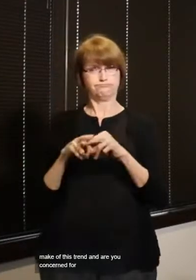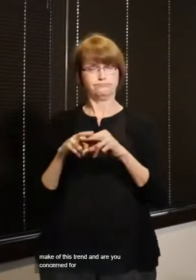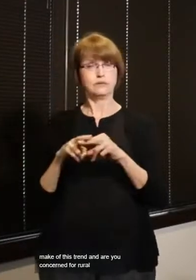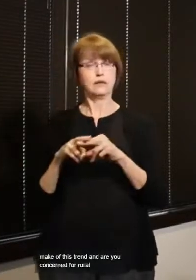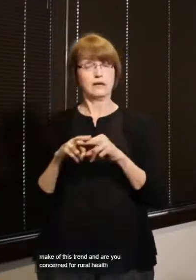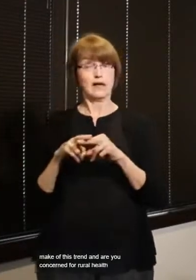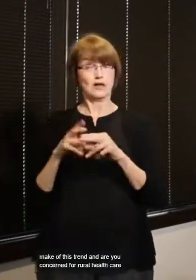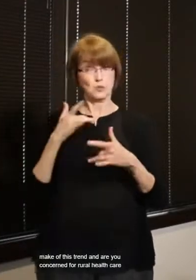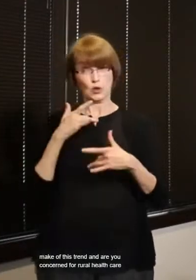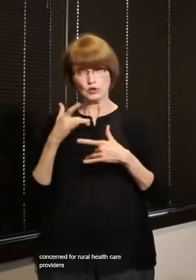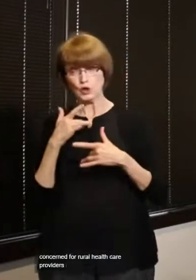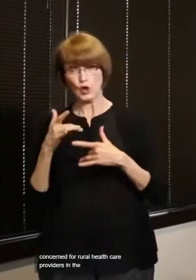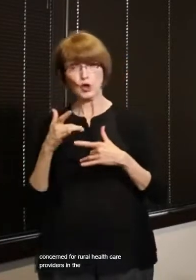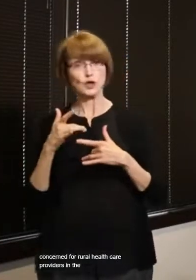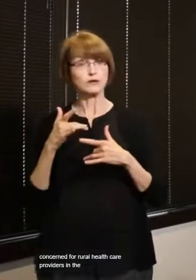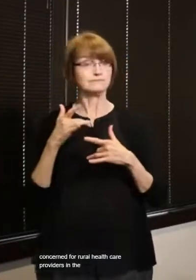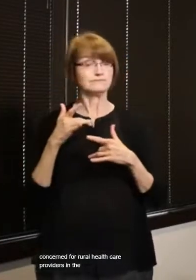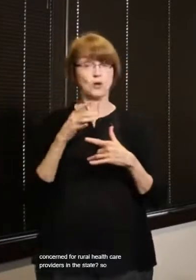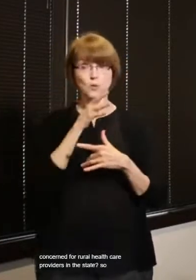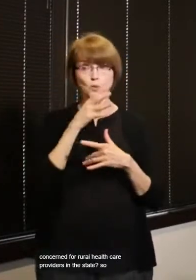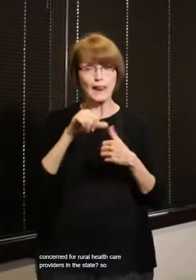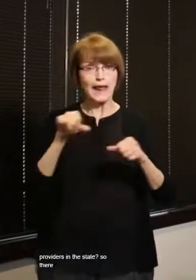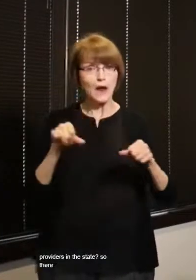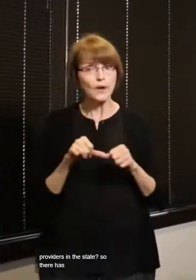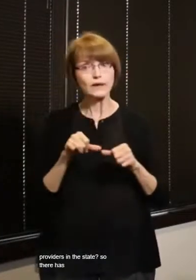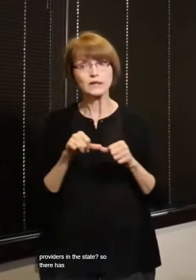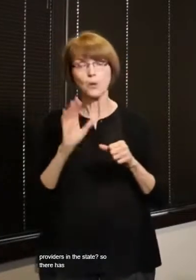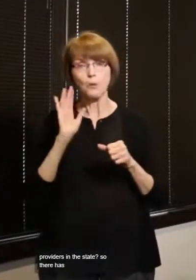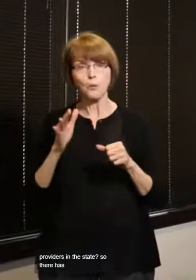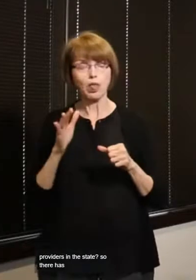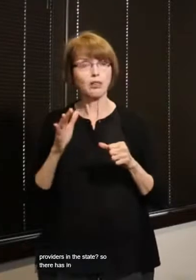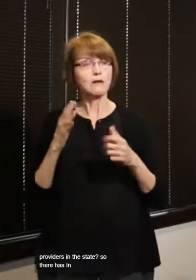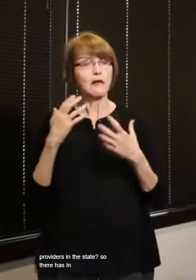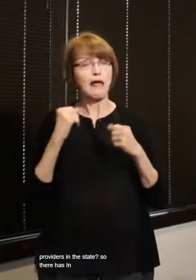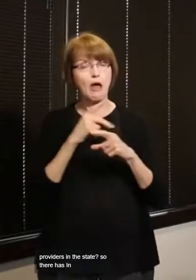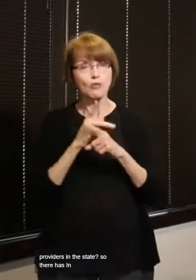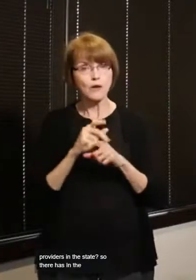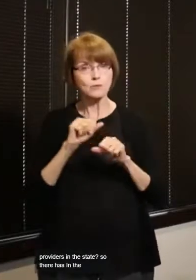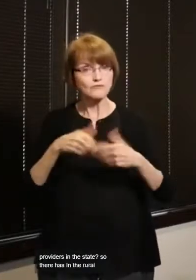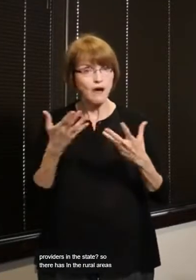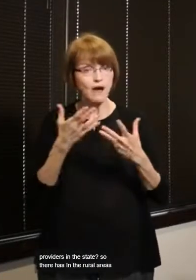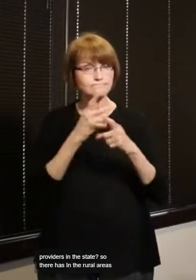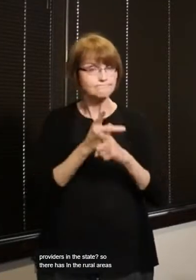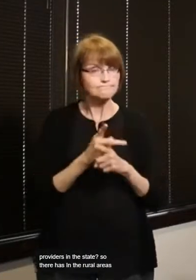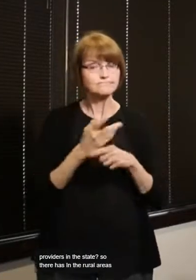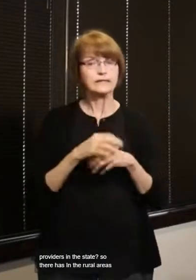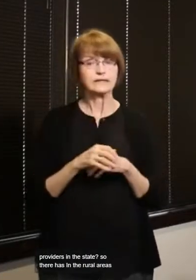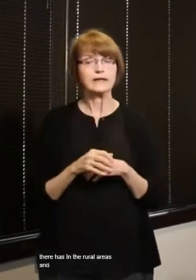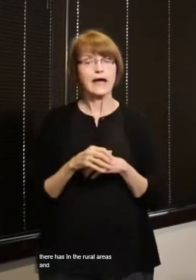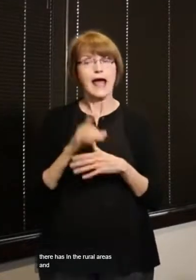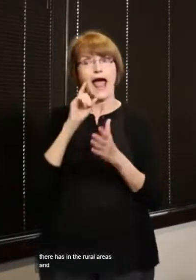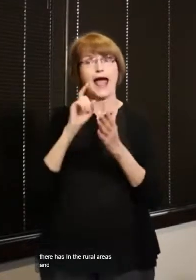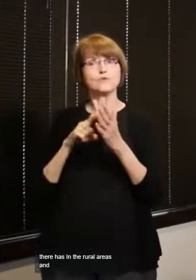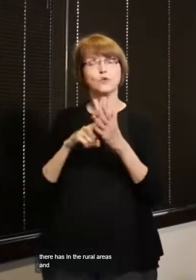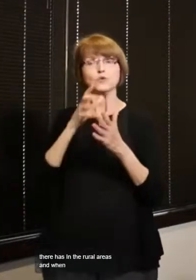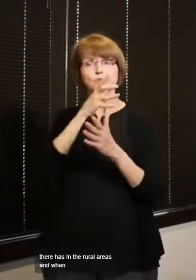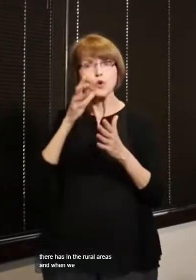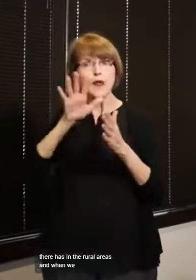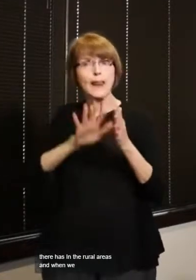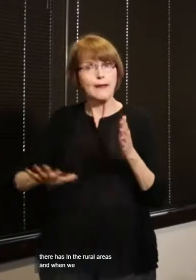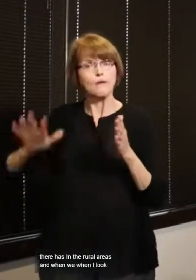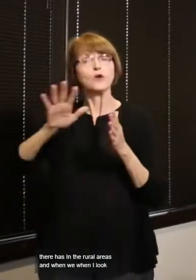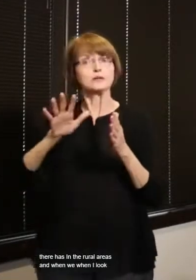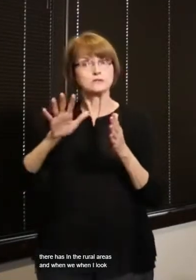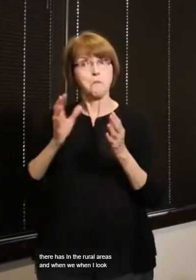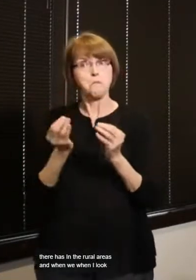healthcare providers in this state? So there has been a trend in the rural areas, and when I